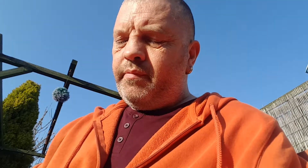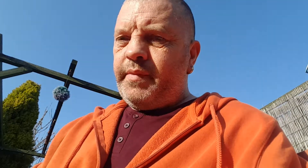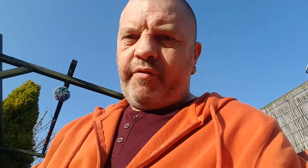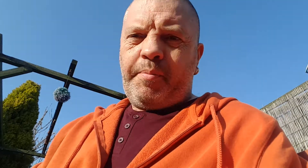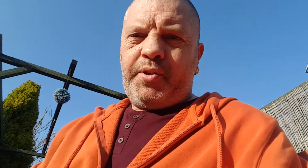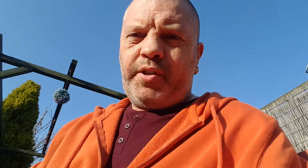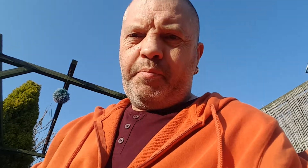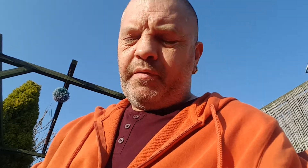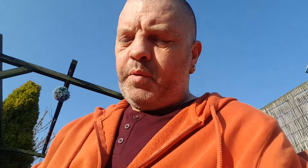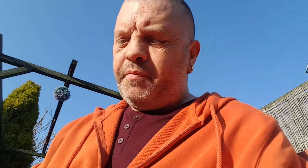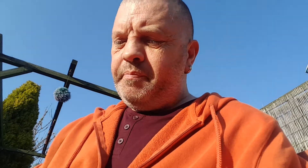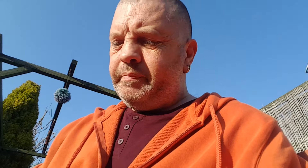they're rubbish, don't bother with them.